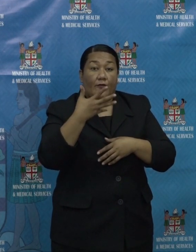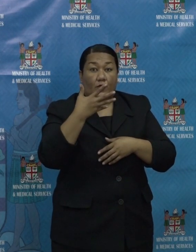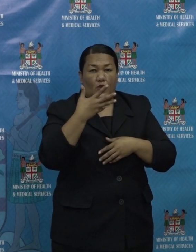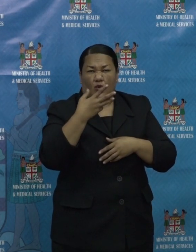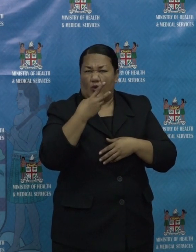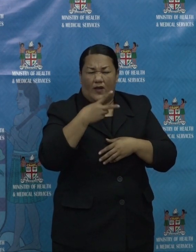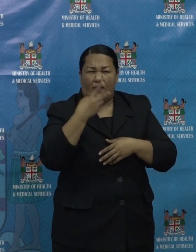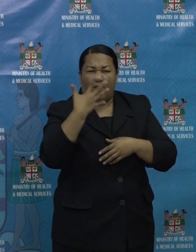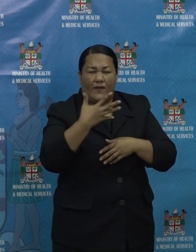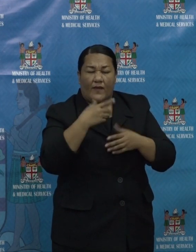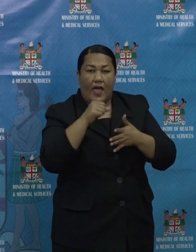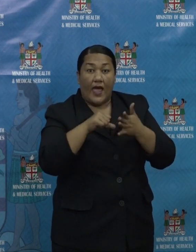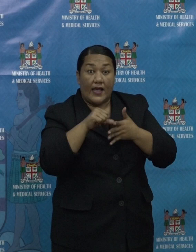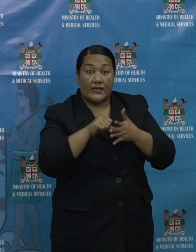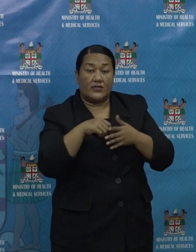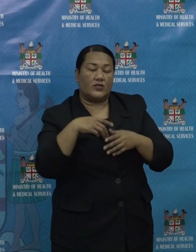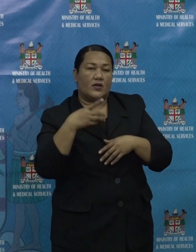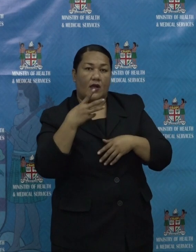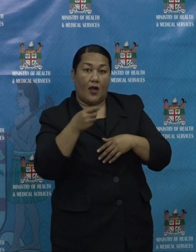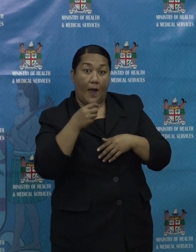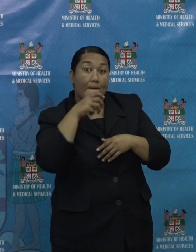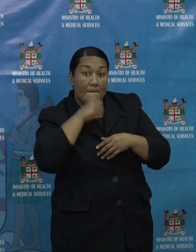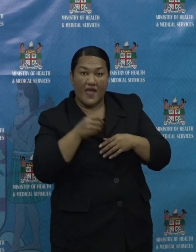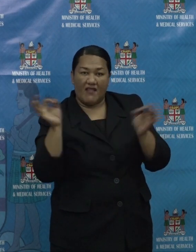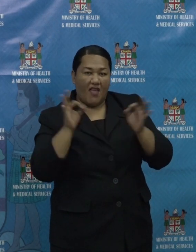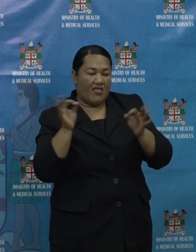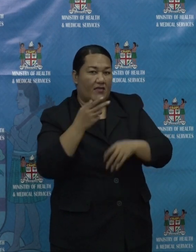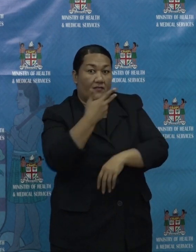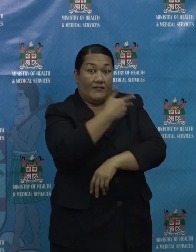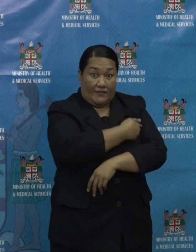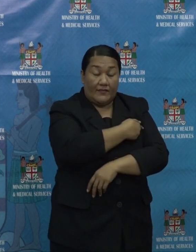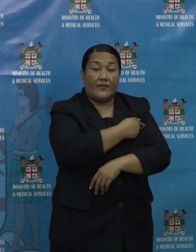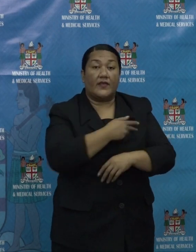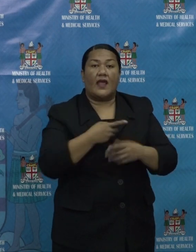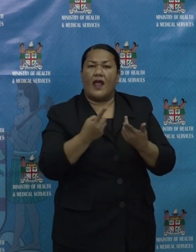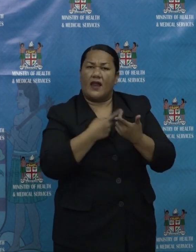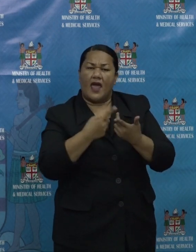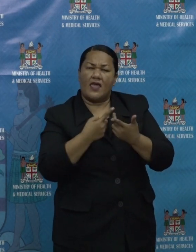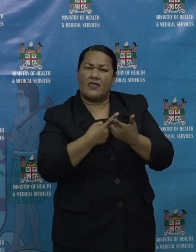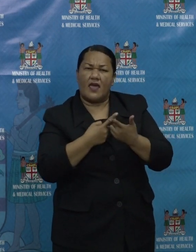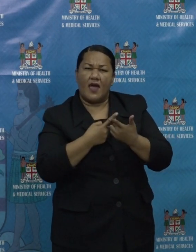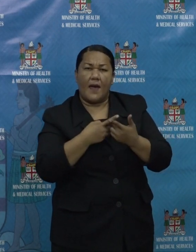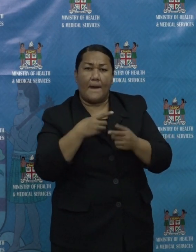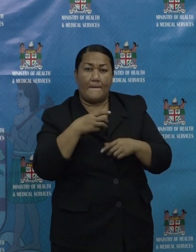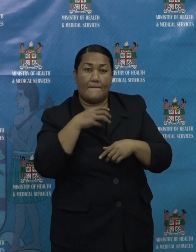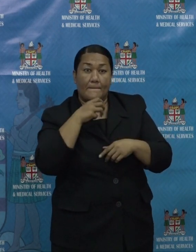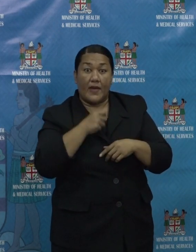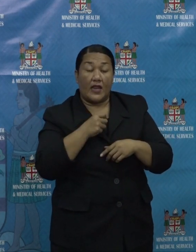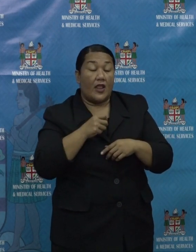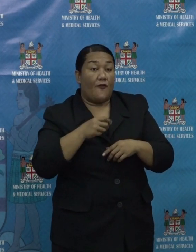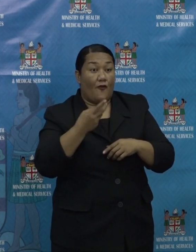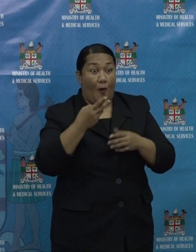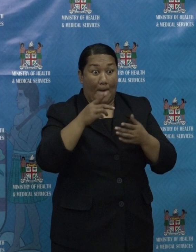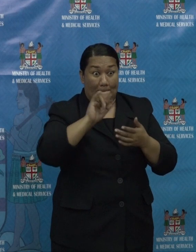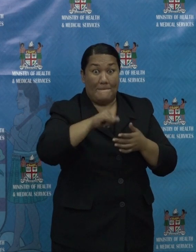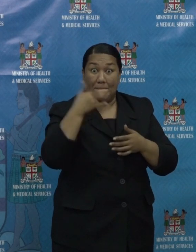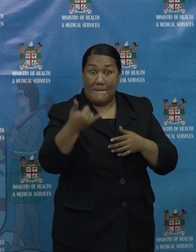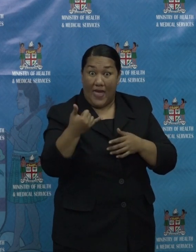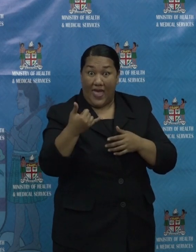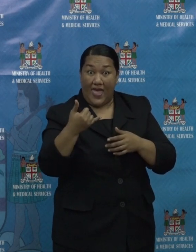July. He received his first dose of the vaccine in May. He did not receive the second dose, and this means he was not fully